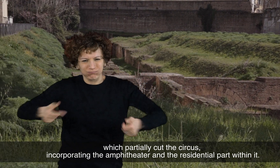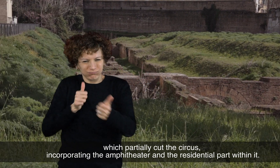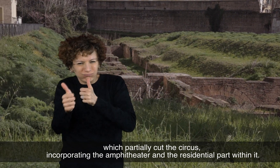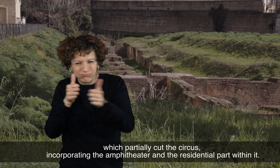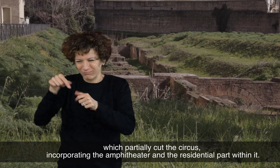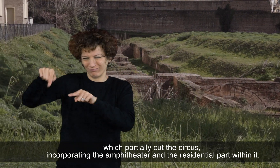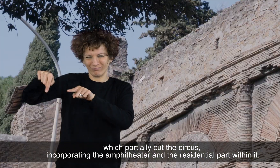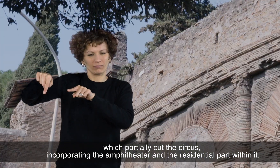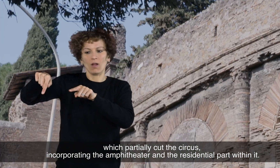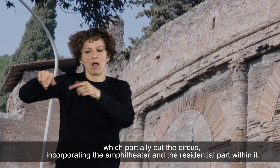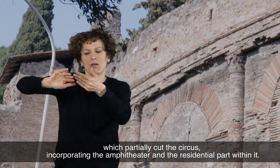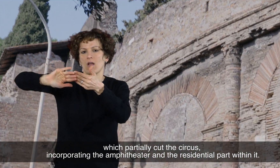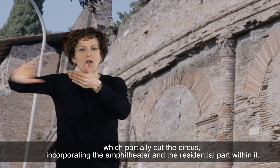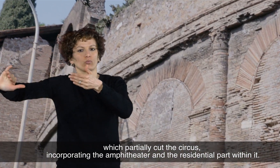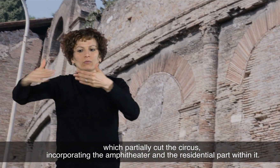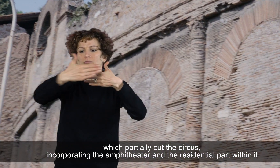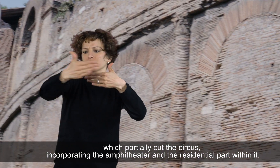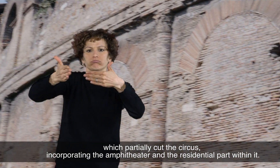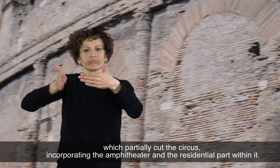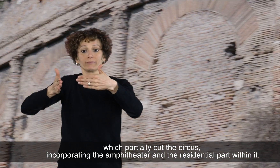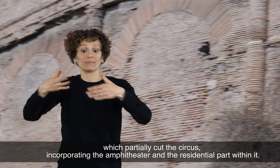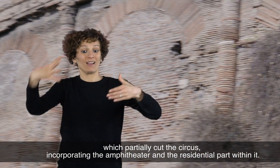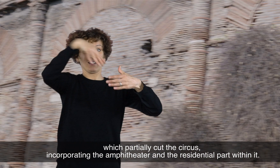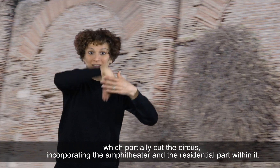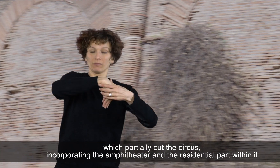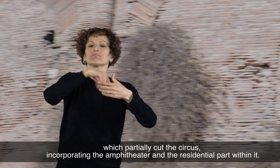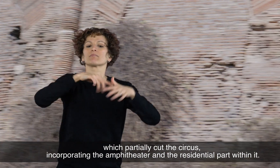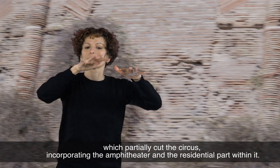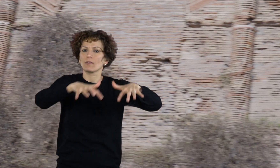incorporating the amphitheater and the residential part within it.